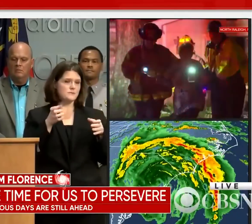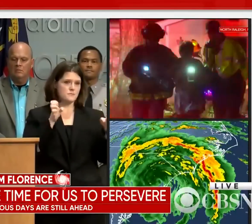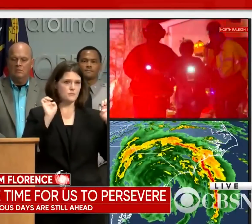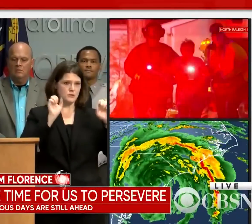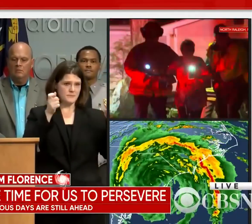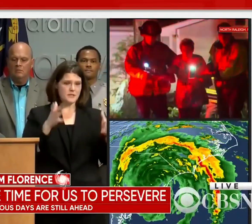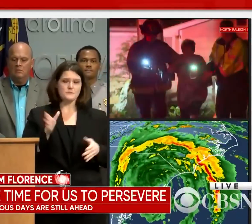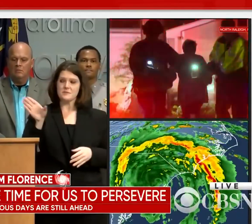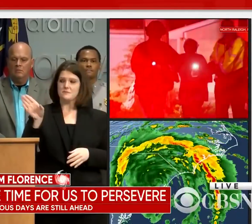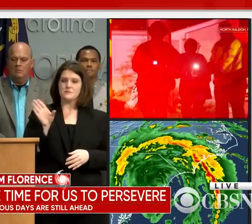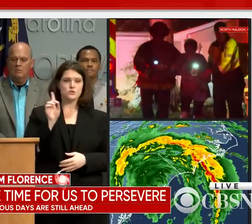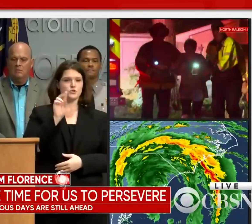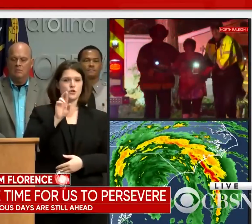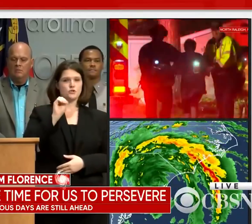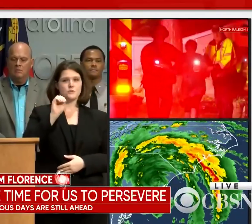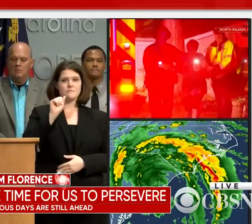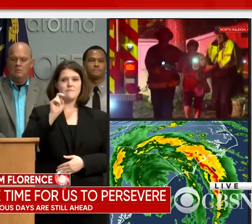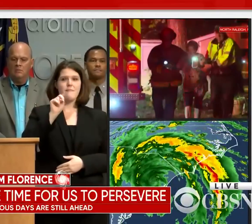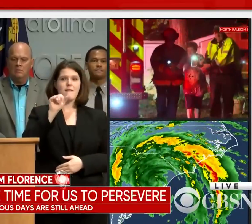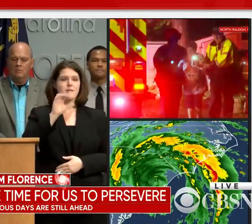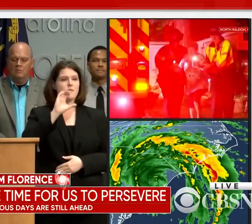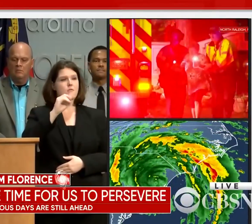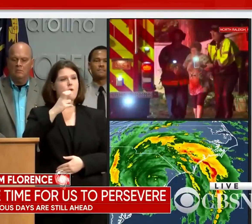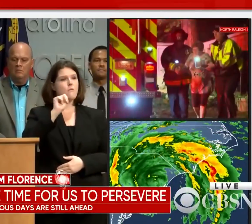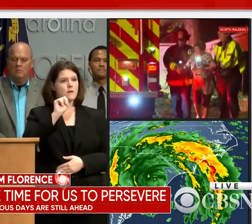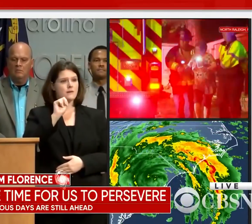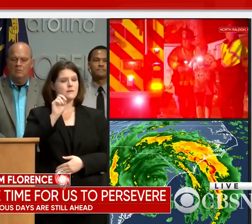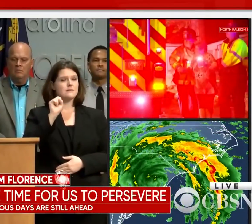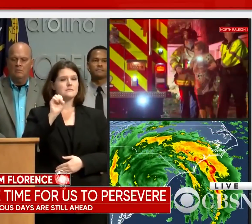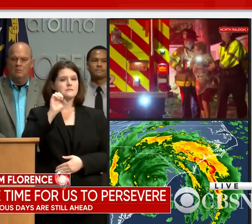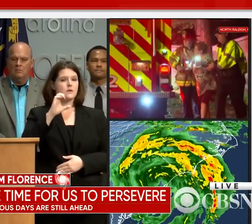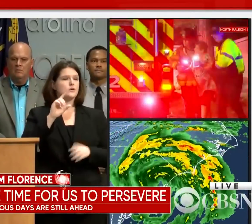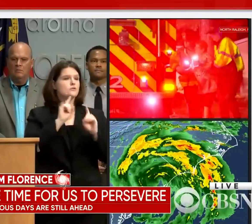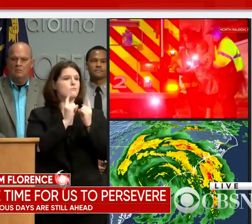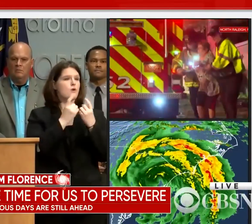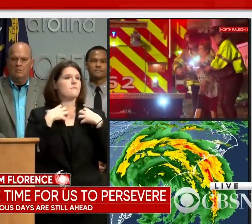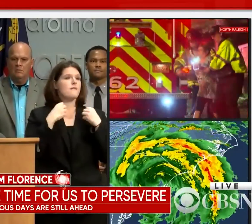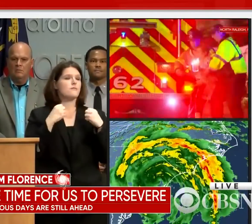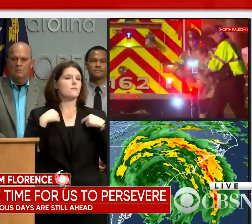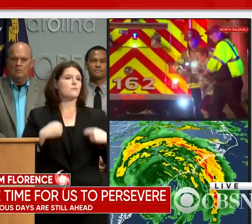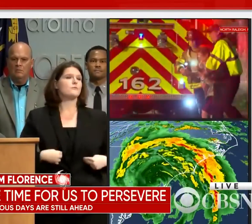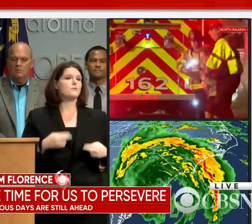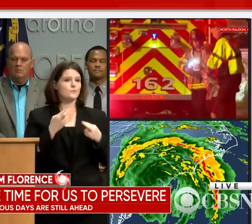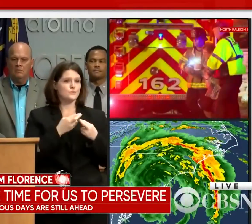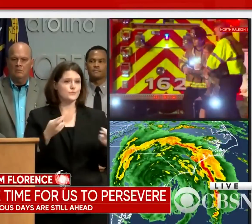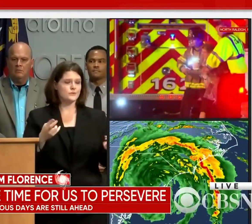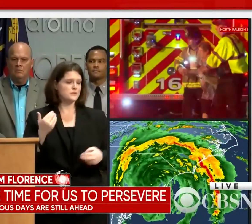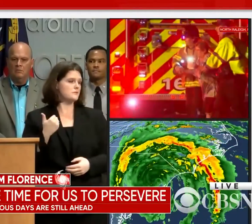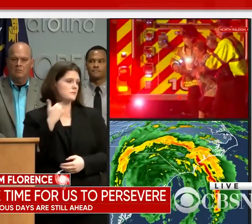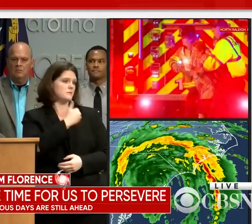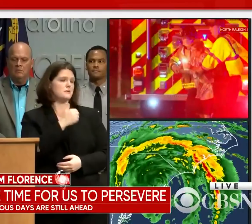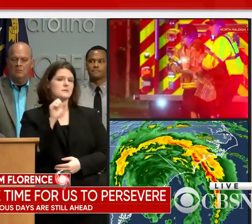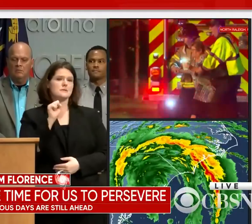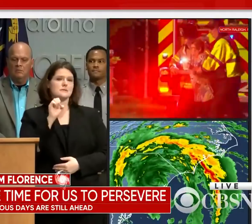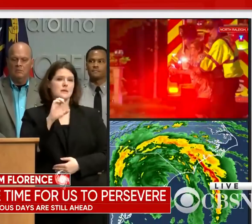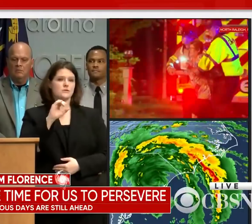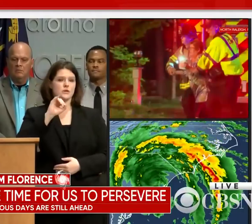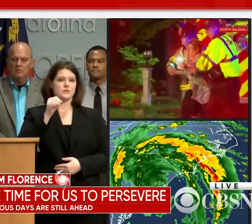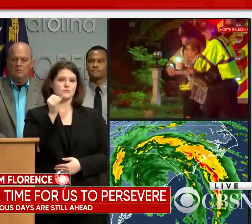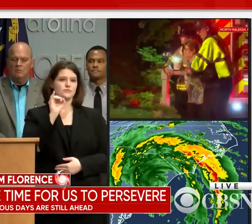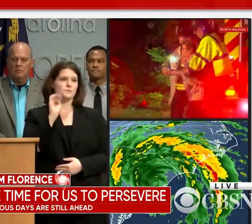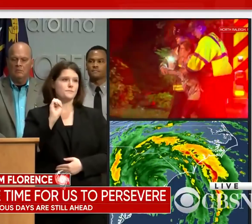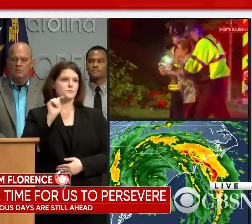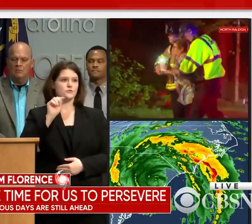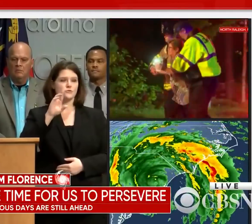him, Dr. Mandy Cohen, our Secretary of Department of Health and Human Resources. Then we have Secretary Jim